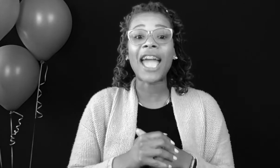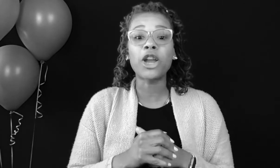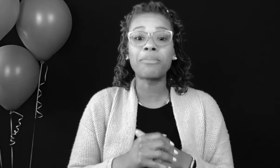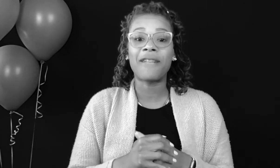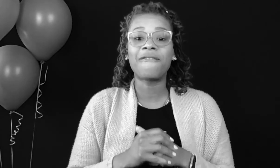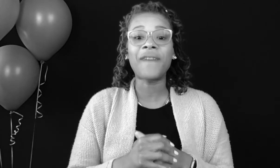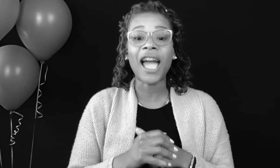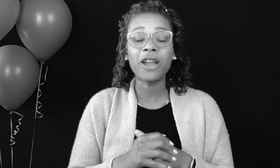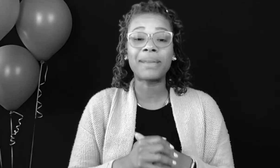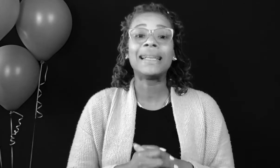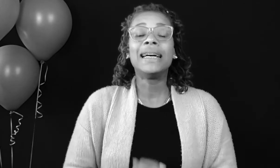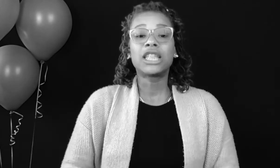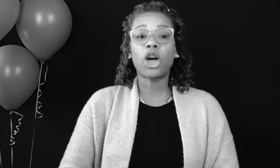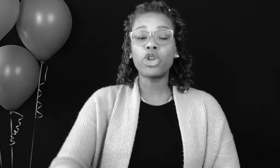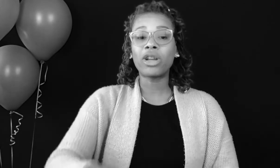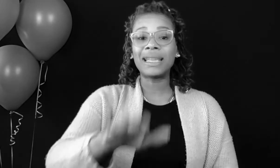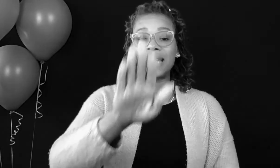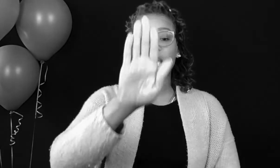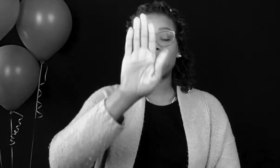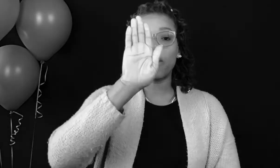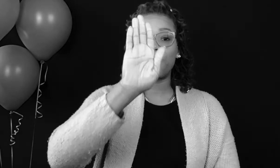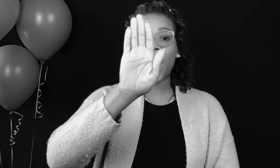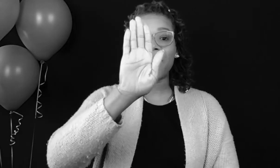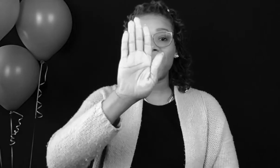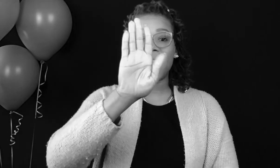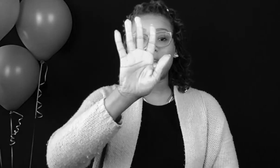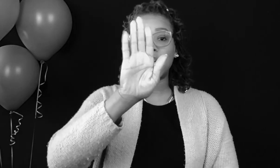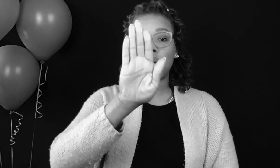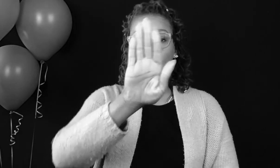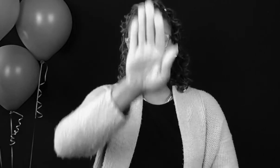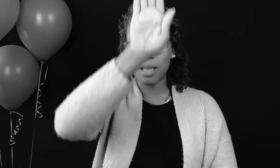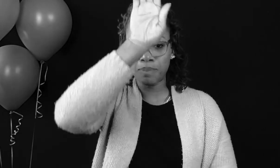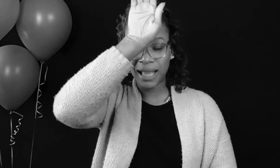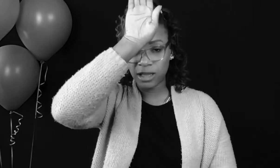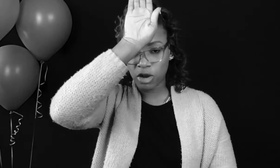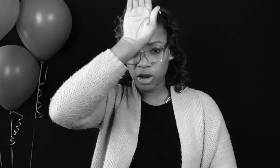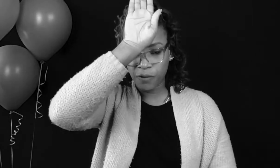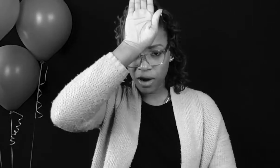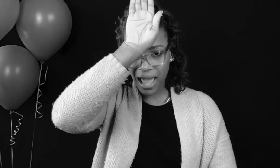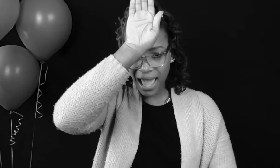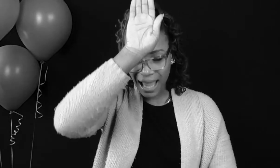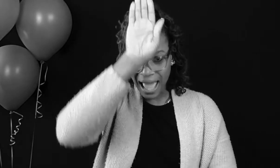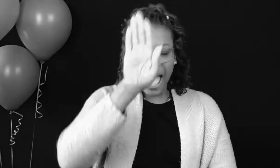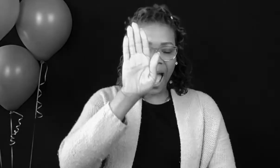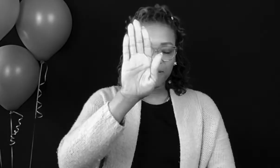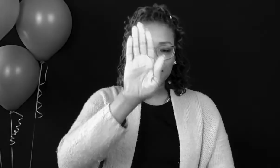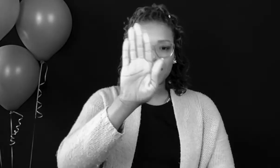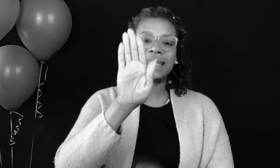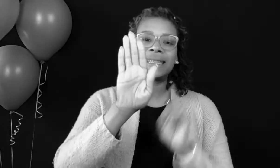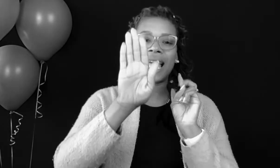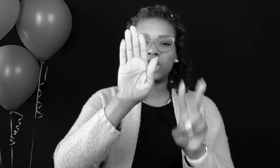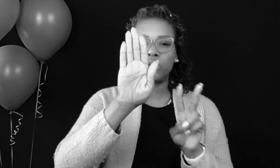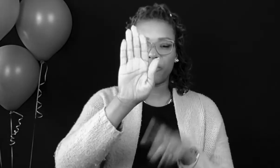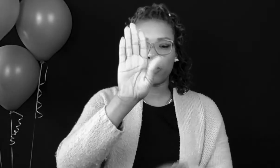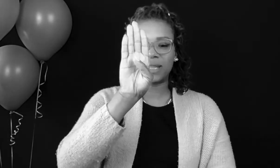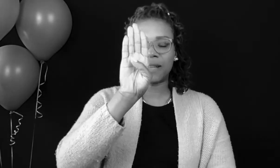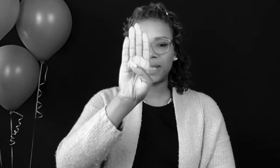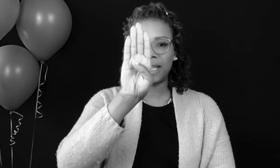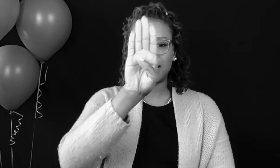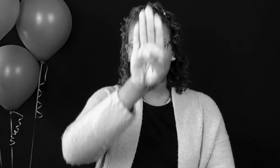firemen. Firemen. So you're going to take your 5-hand closed and place it on your forehead. I've seen this sign 2 different ways. I've seen it signed with a